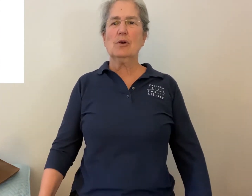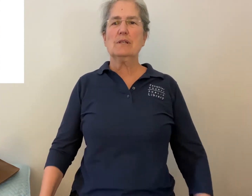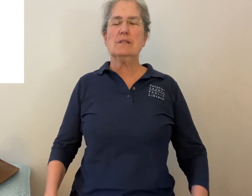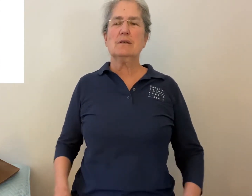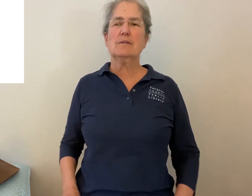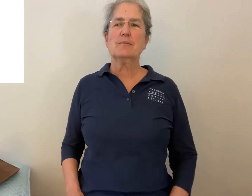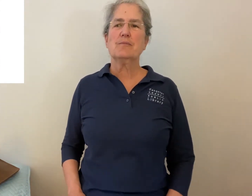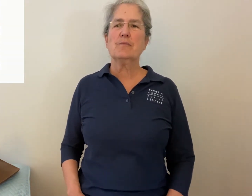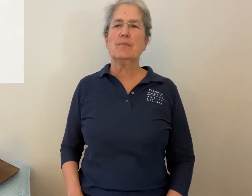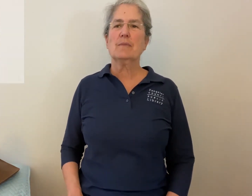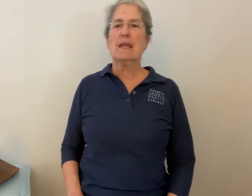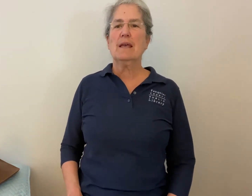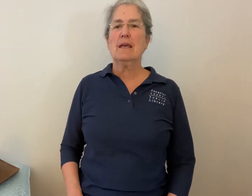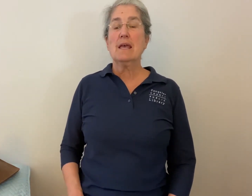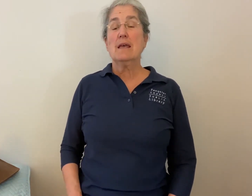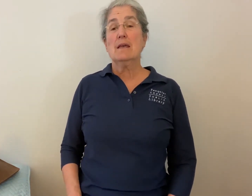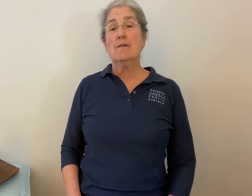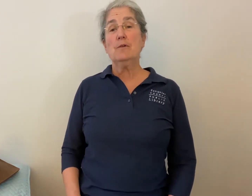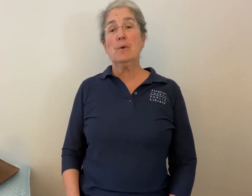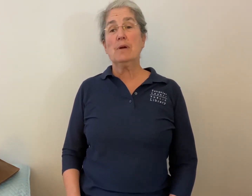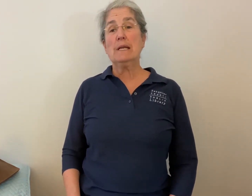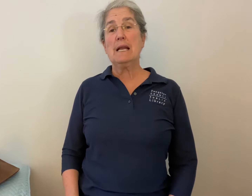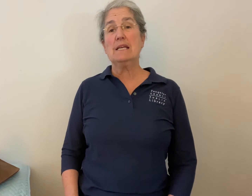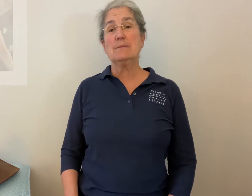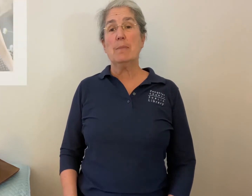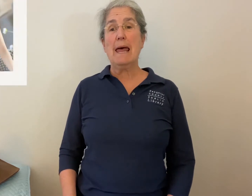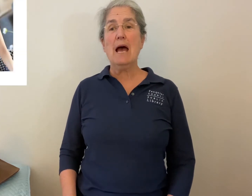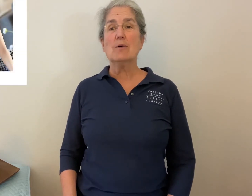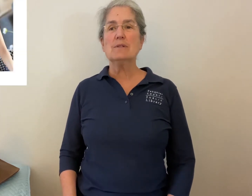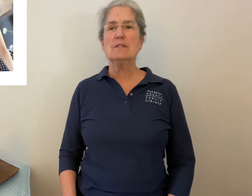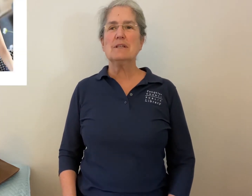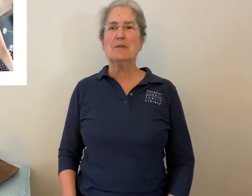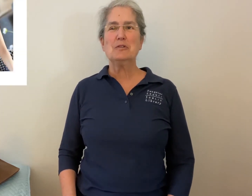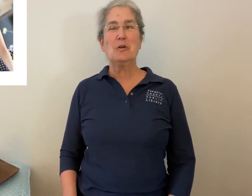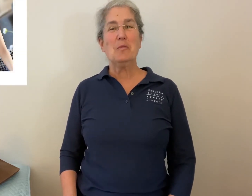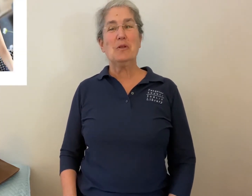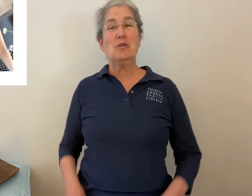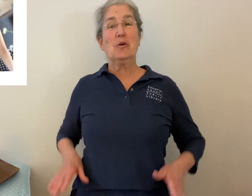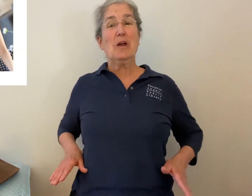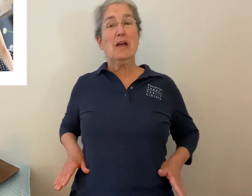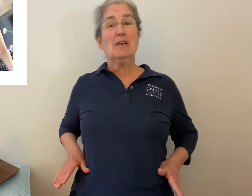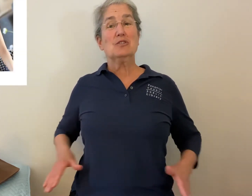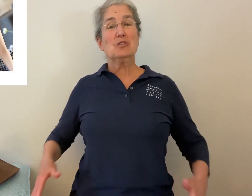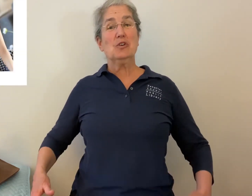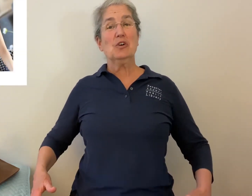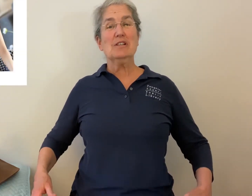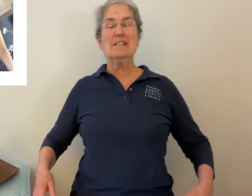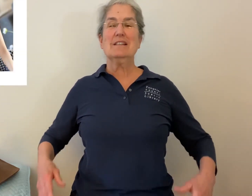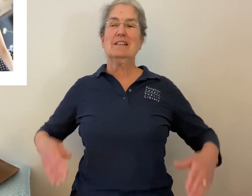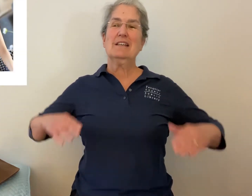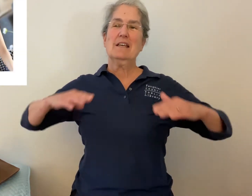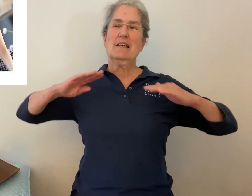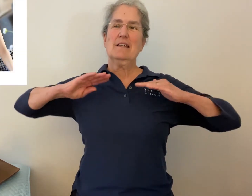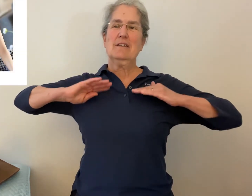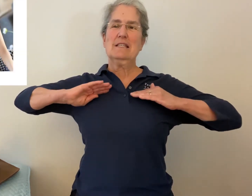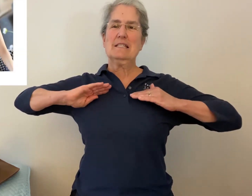Skirt. If you're wearing a nice blouse to go with your skirt, you can